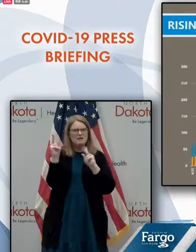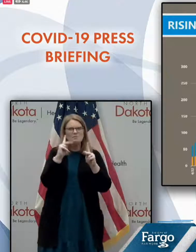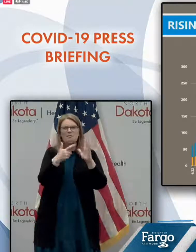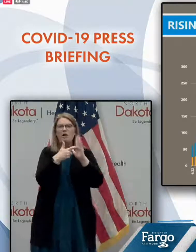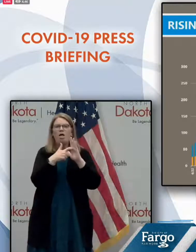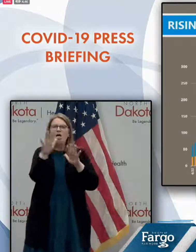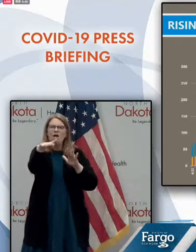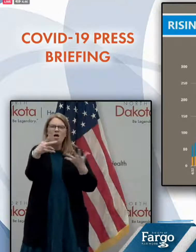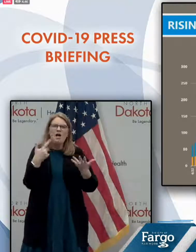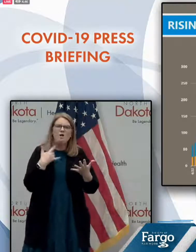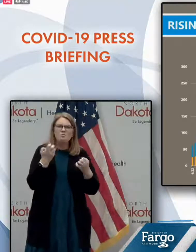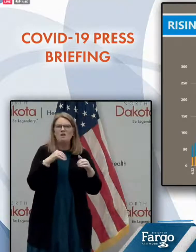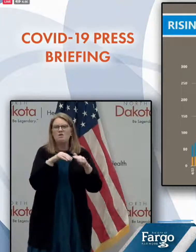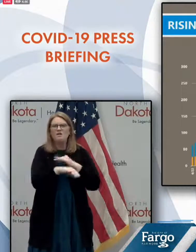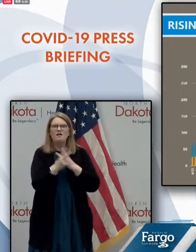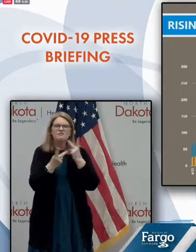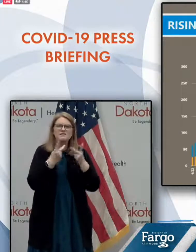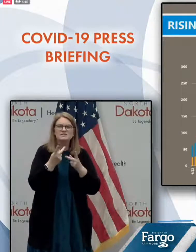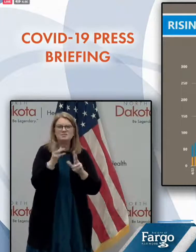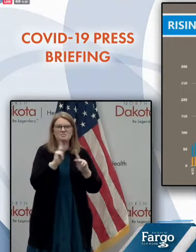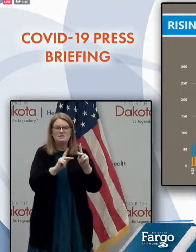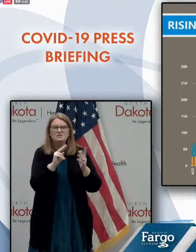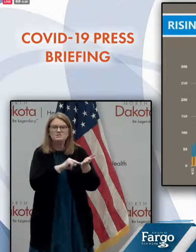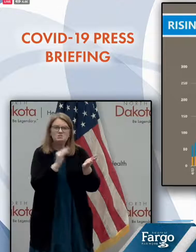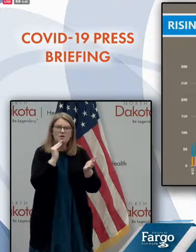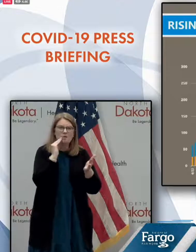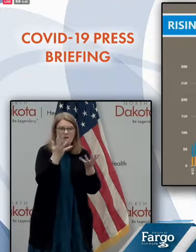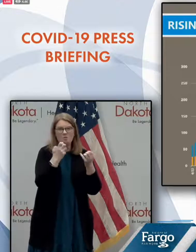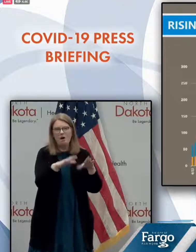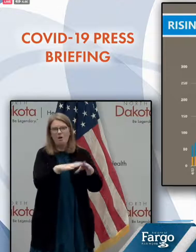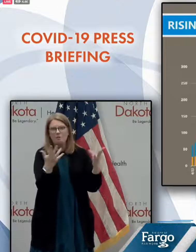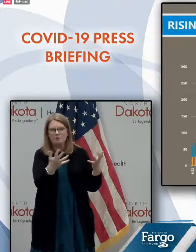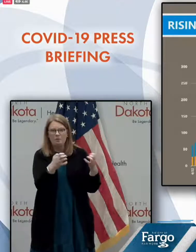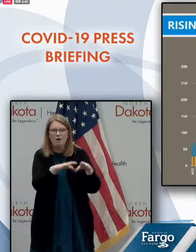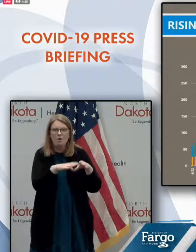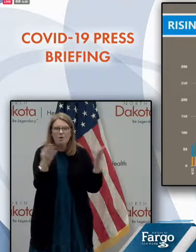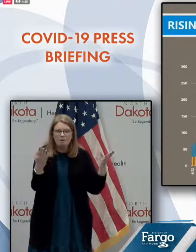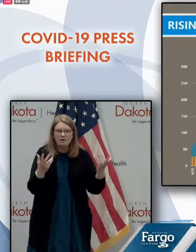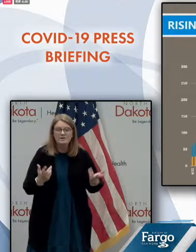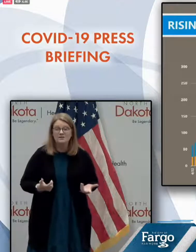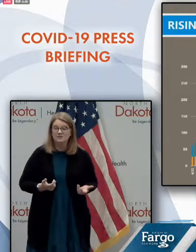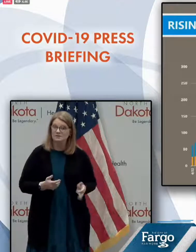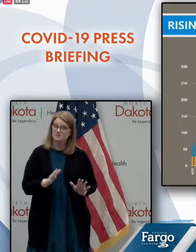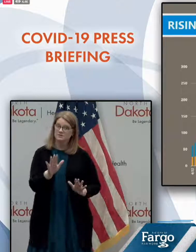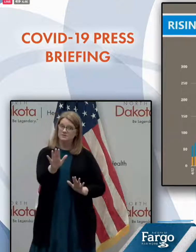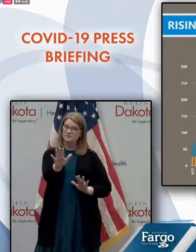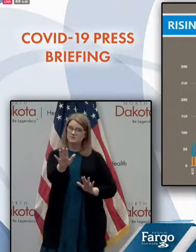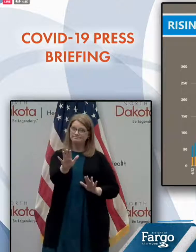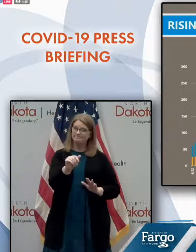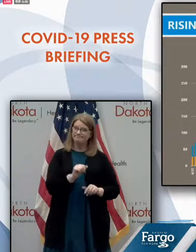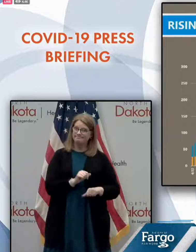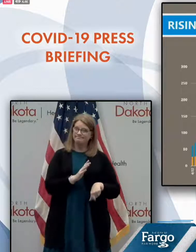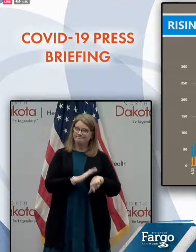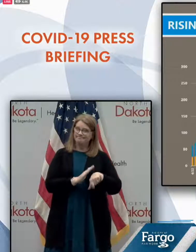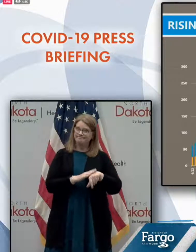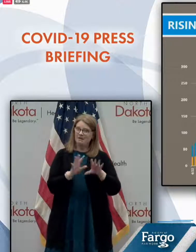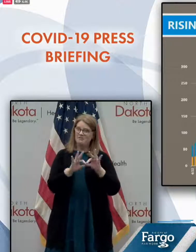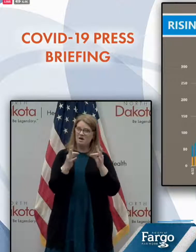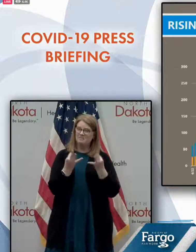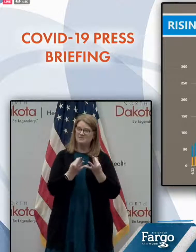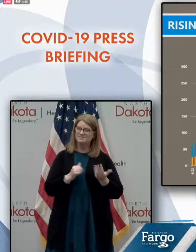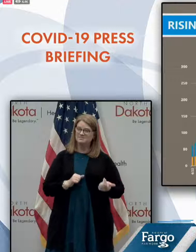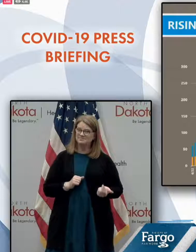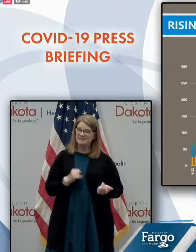visitation at these facilities. Again, we urge families to be very careful when they're visiting. If you feel you've